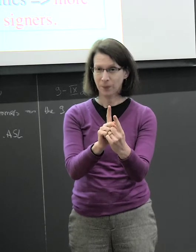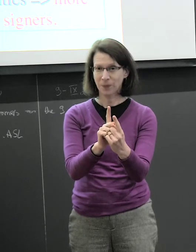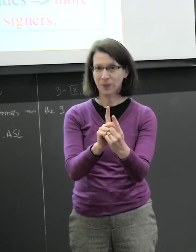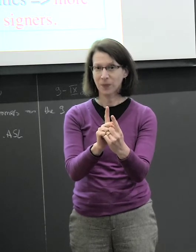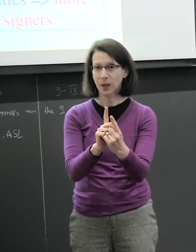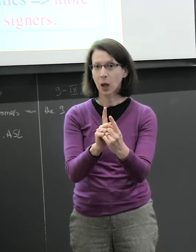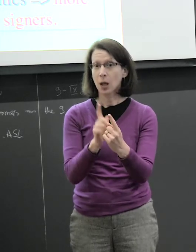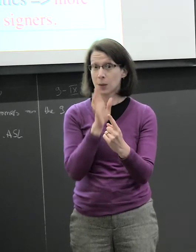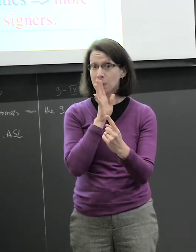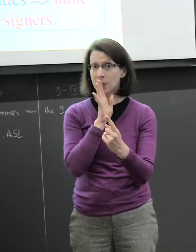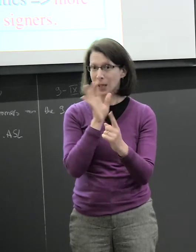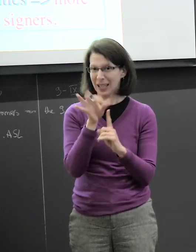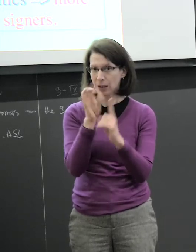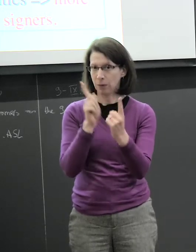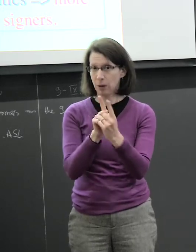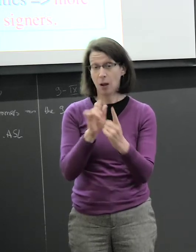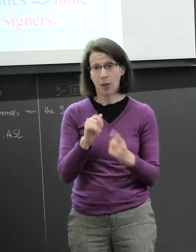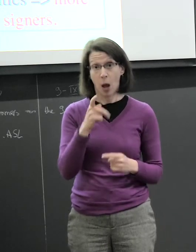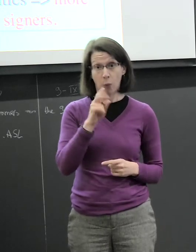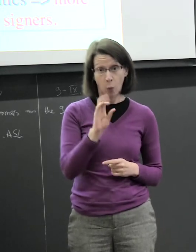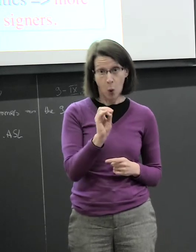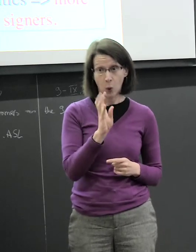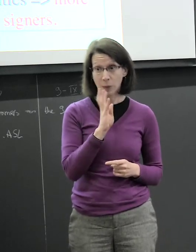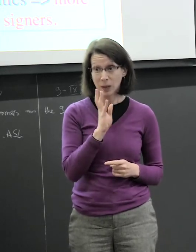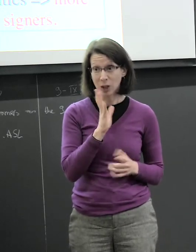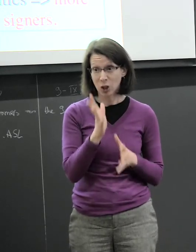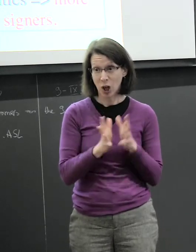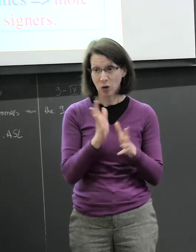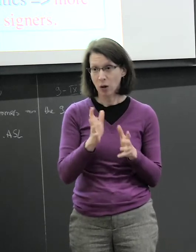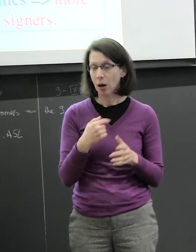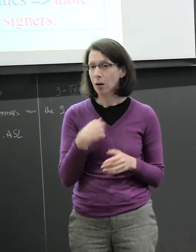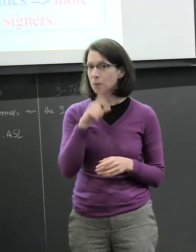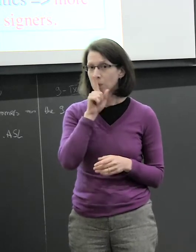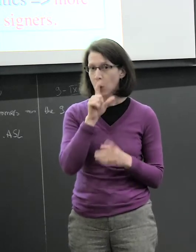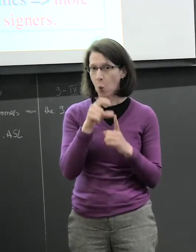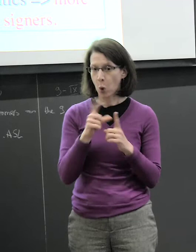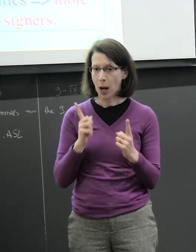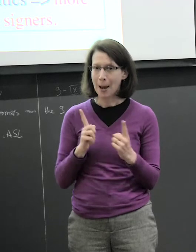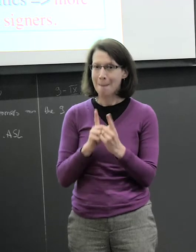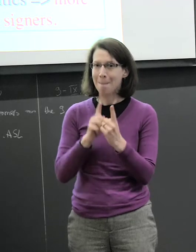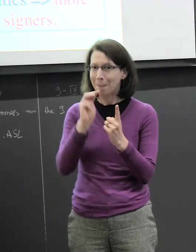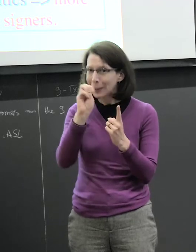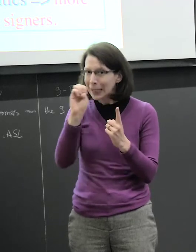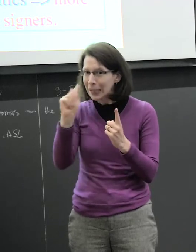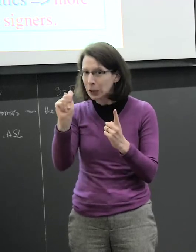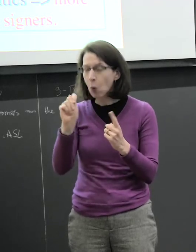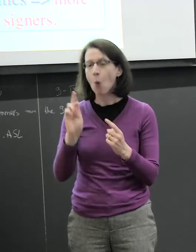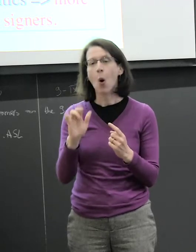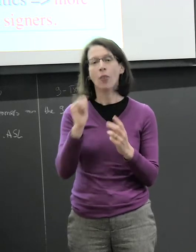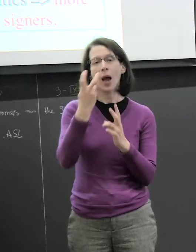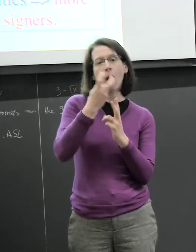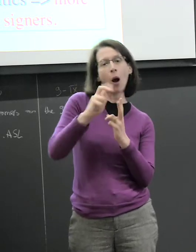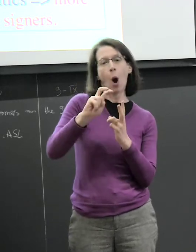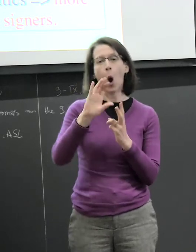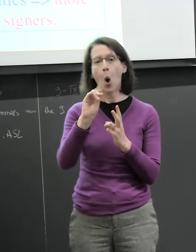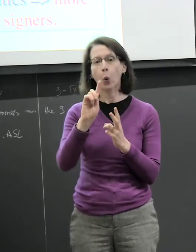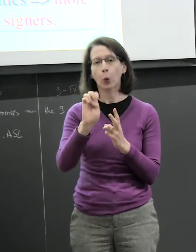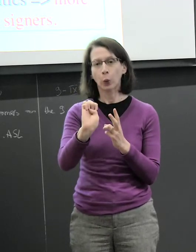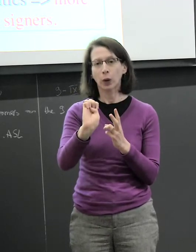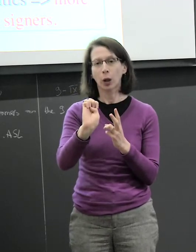Would that be considered pro-speech gesturing because I didn't speak the word meet, or would that be a code switch